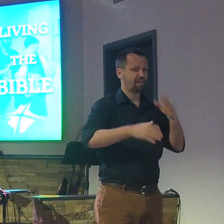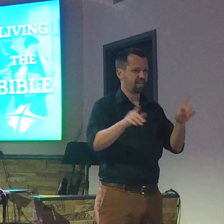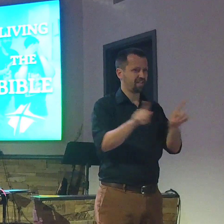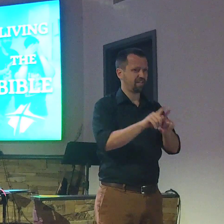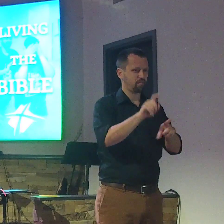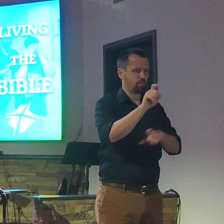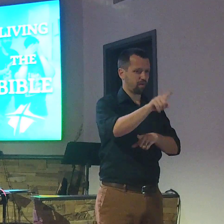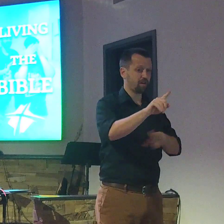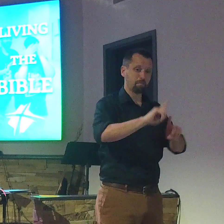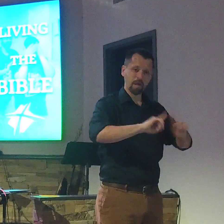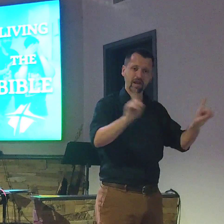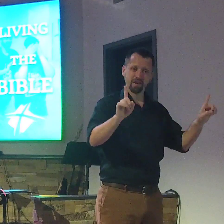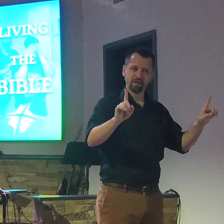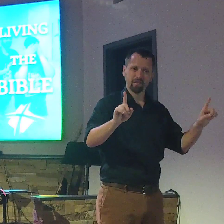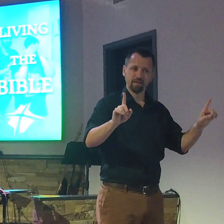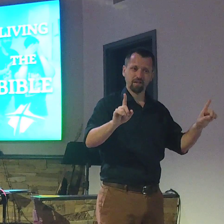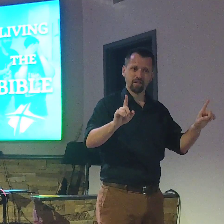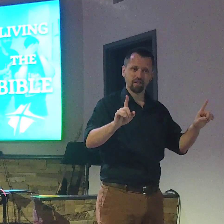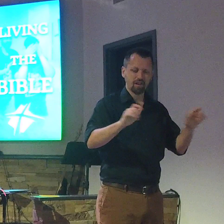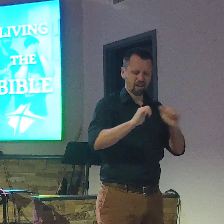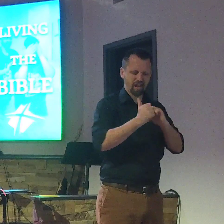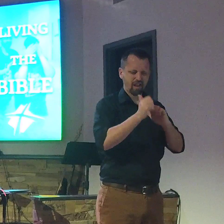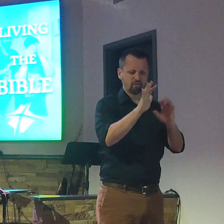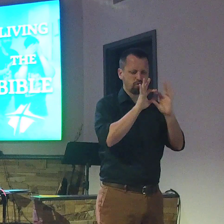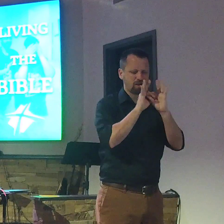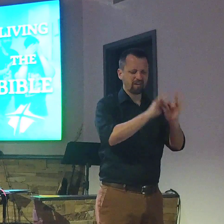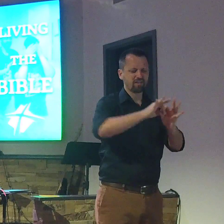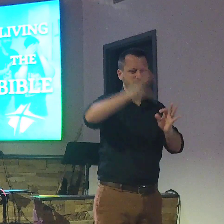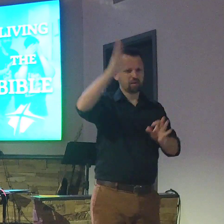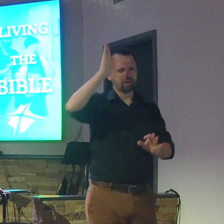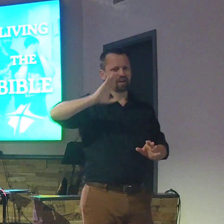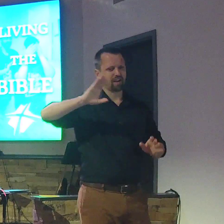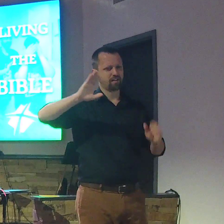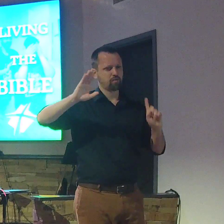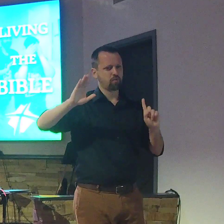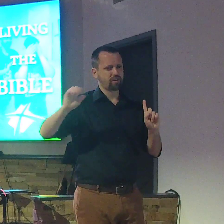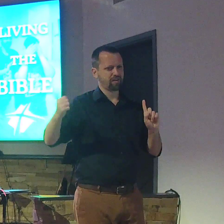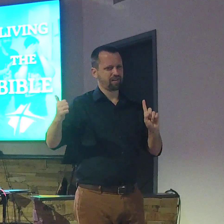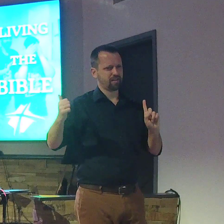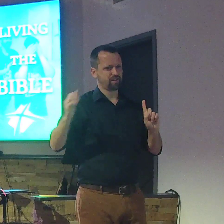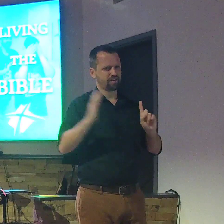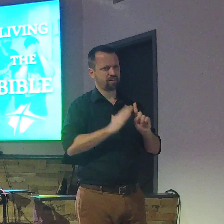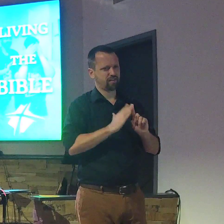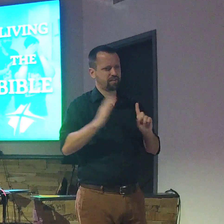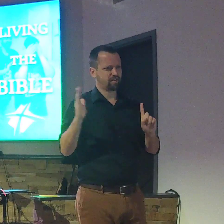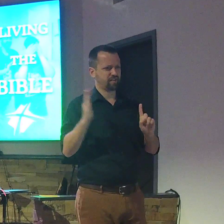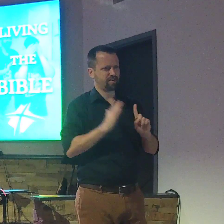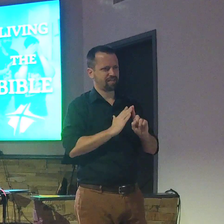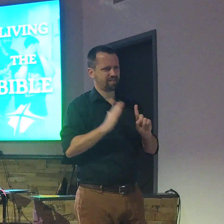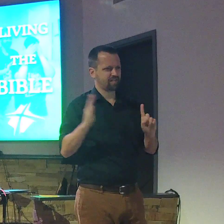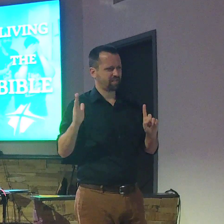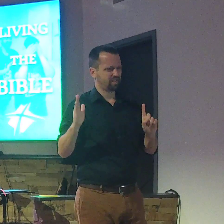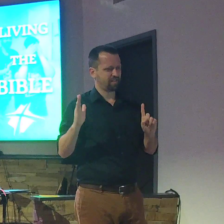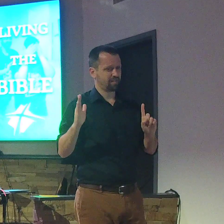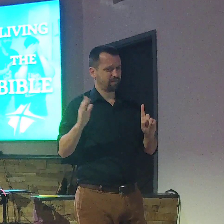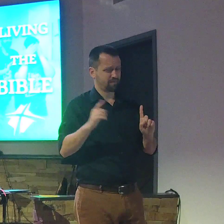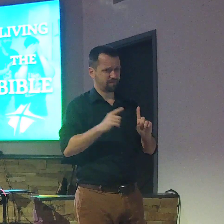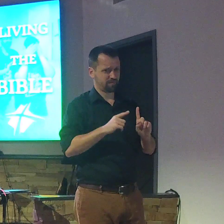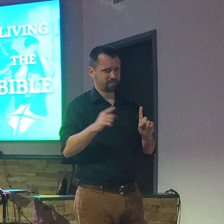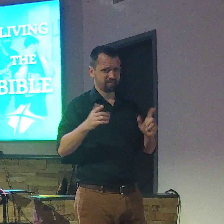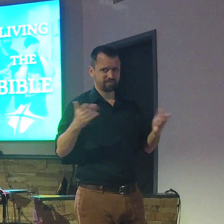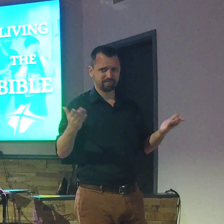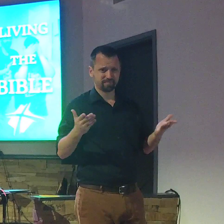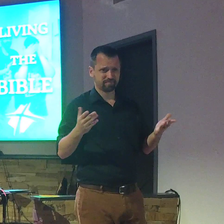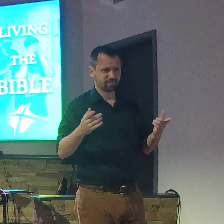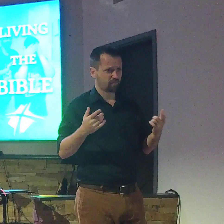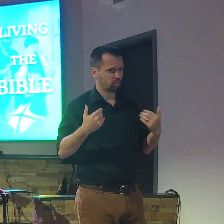this time, how do you rate your relationship with God? You see, if you're here today and you don't have a